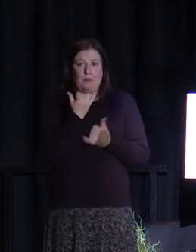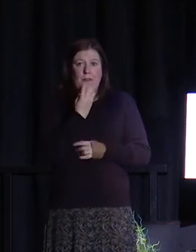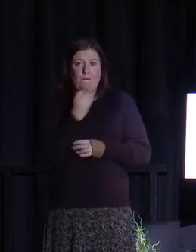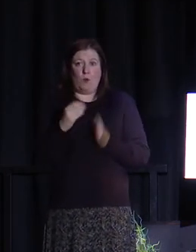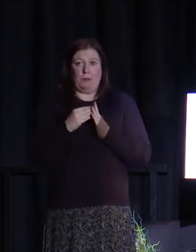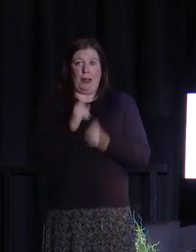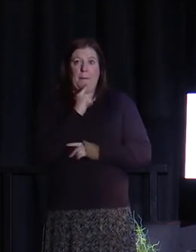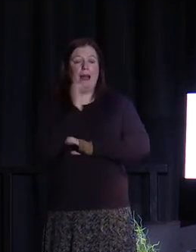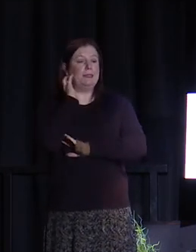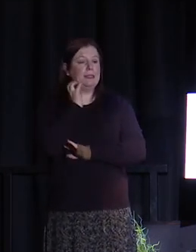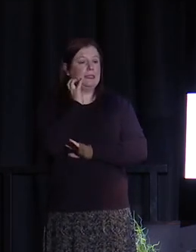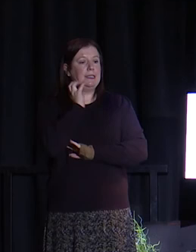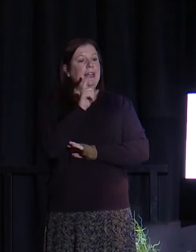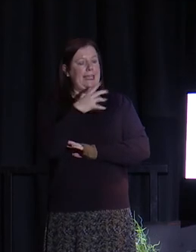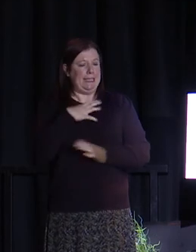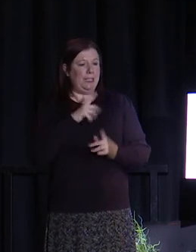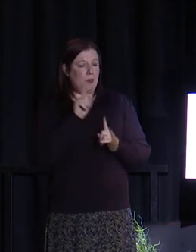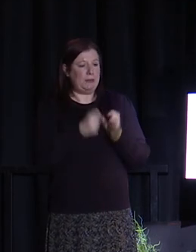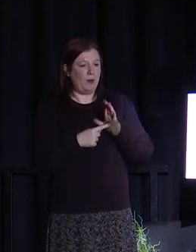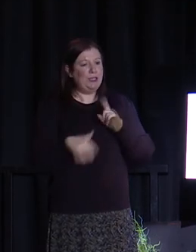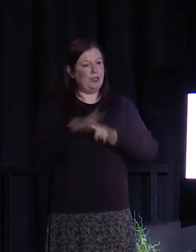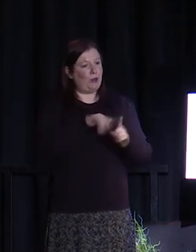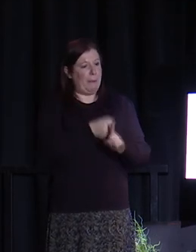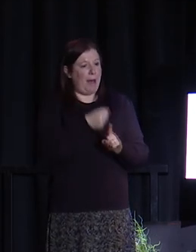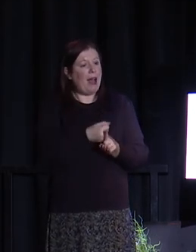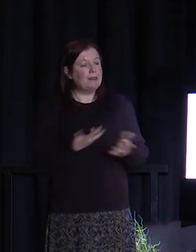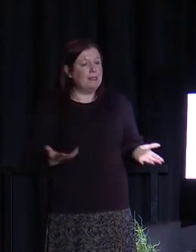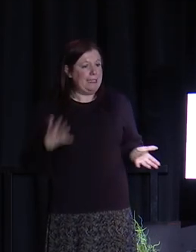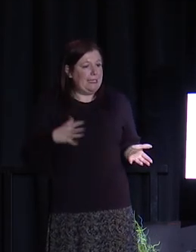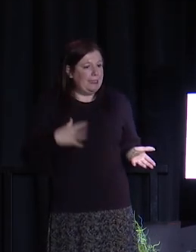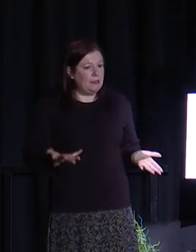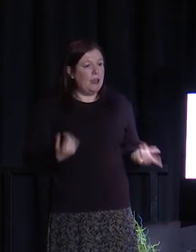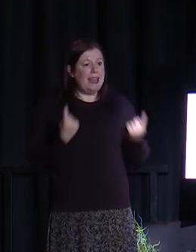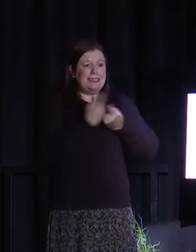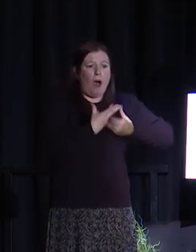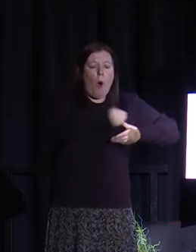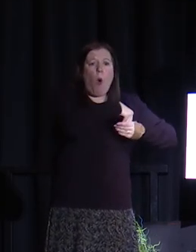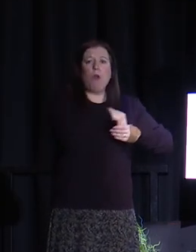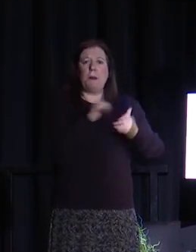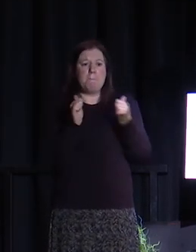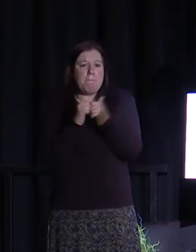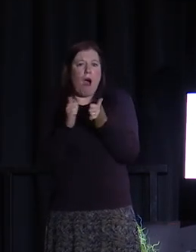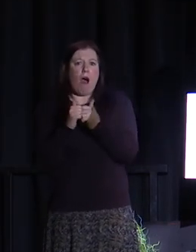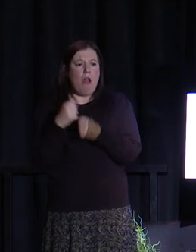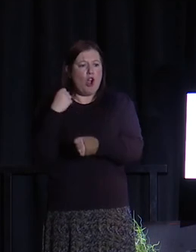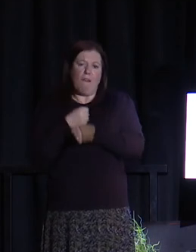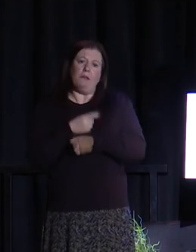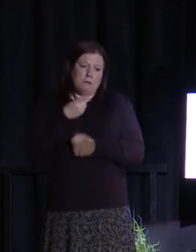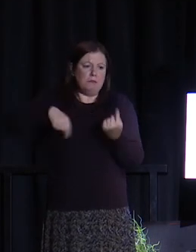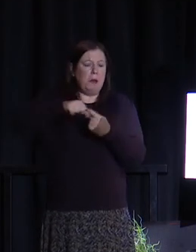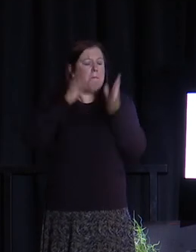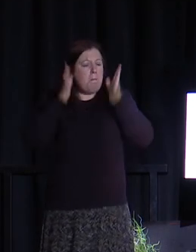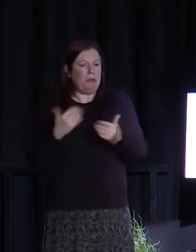expect it to make a social impact on our city, and to hold our stakeholders, our partners, our government to account. And so